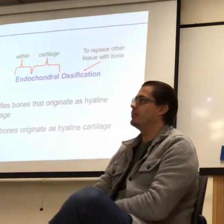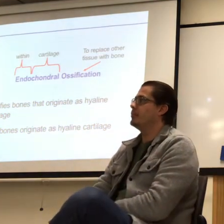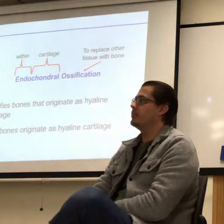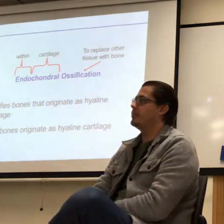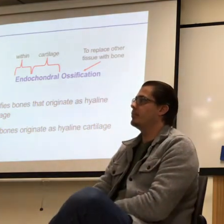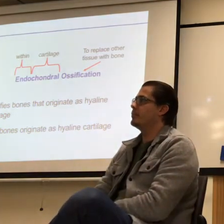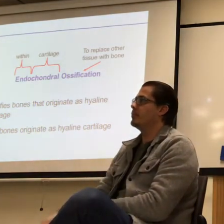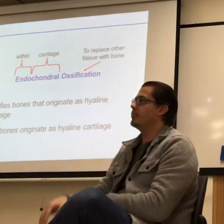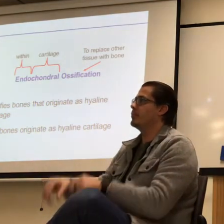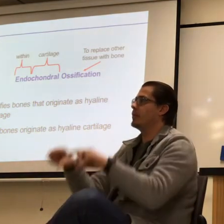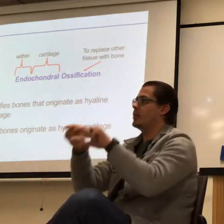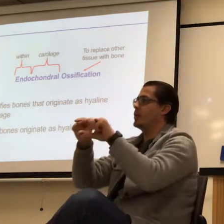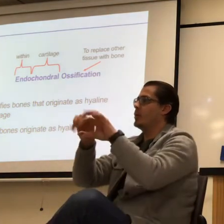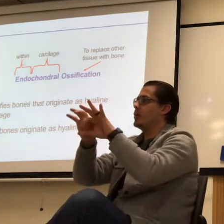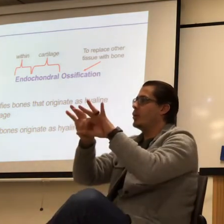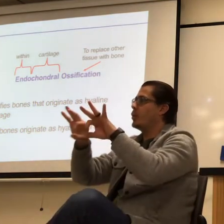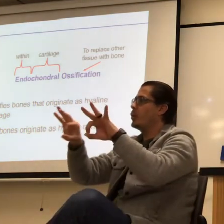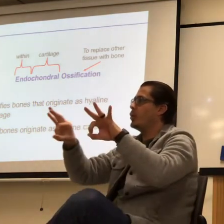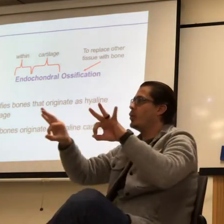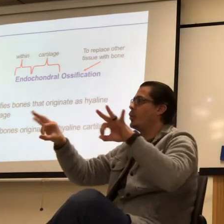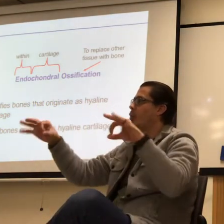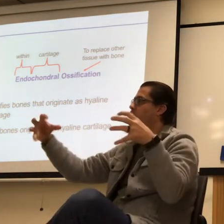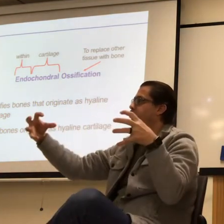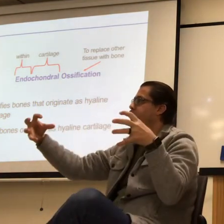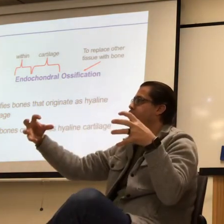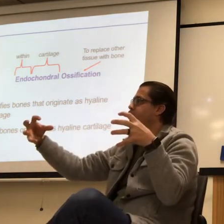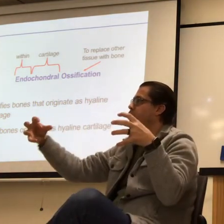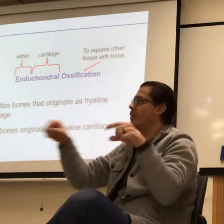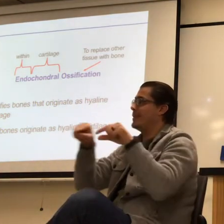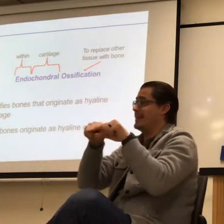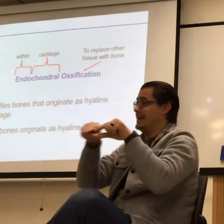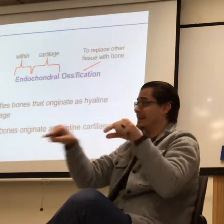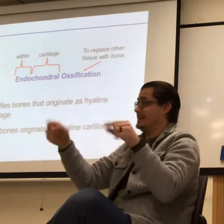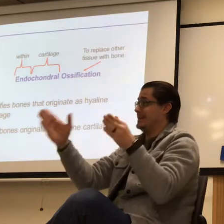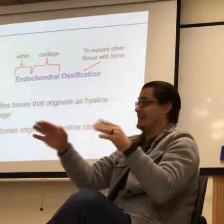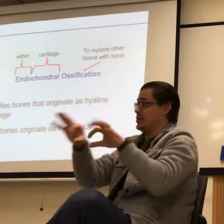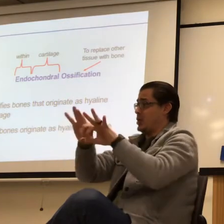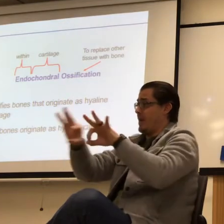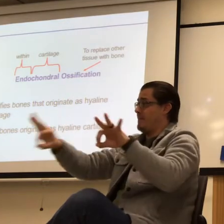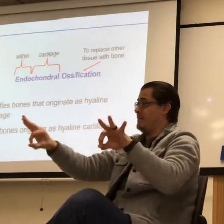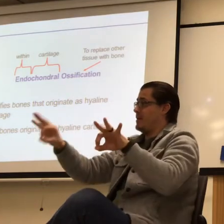terms to it. The shaft of a long bone is referred to as the diaphysis.